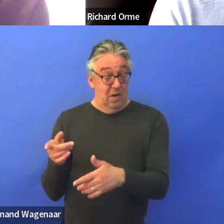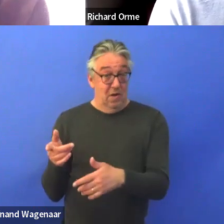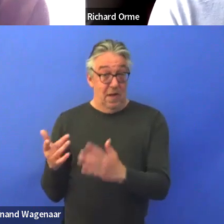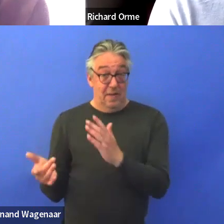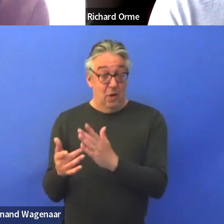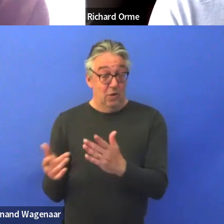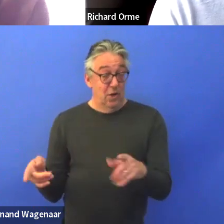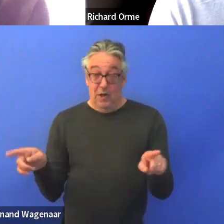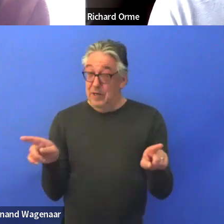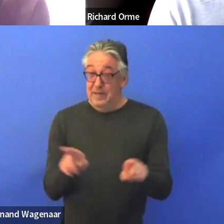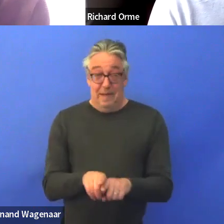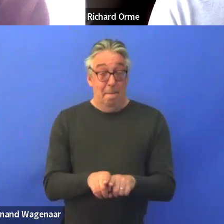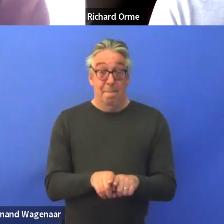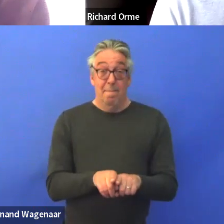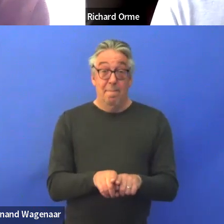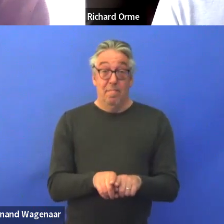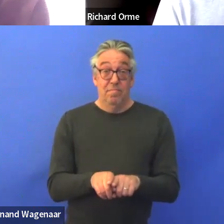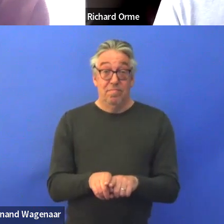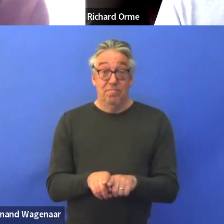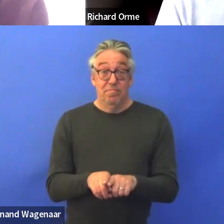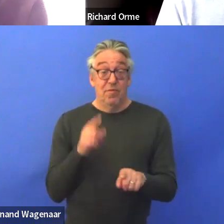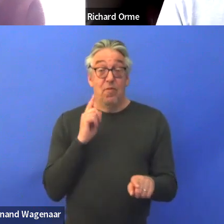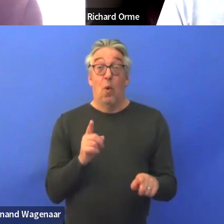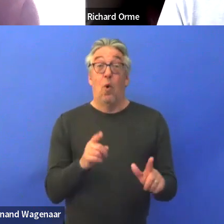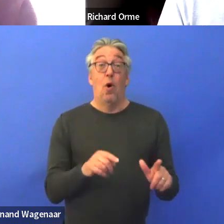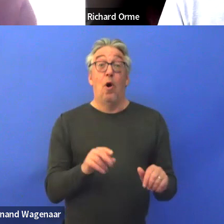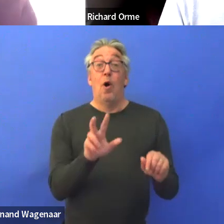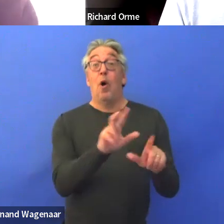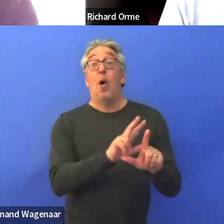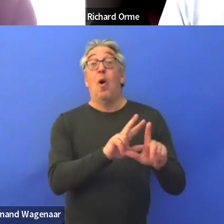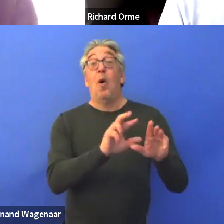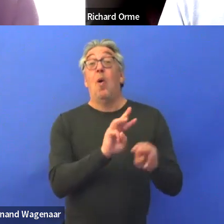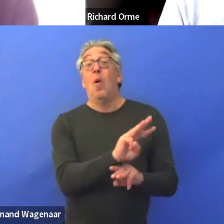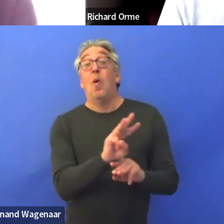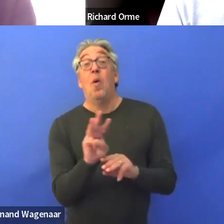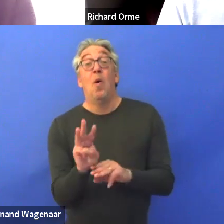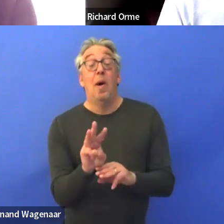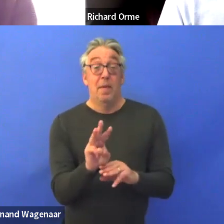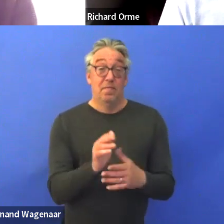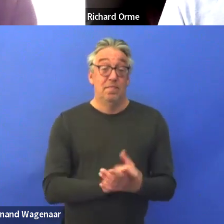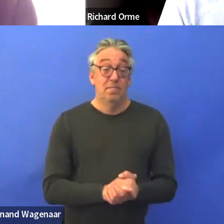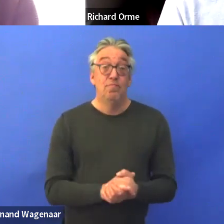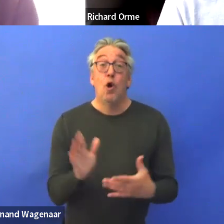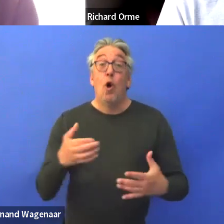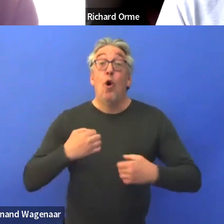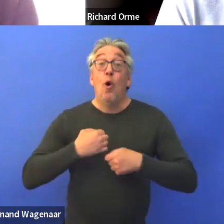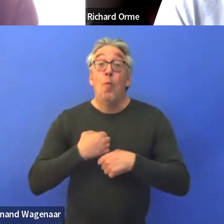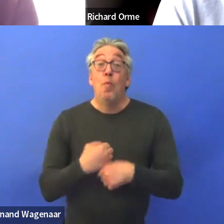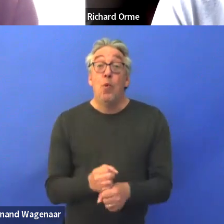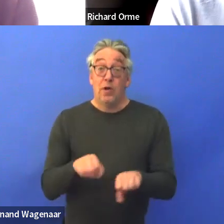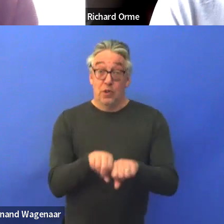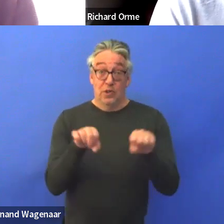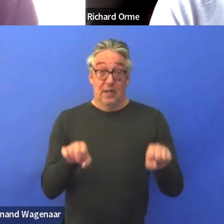the web too. The production systems for making EPUB, they also will